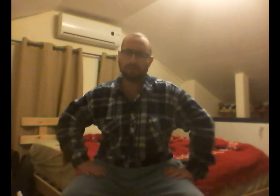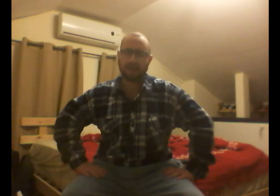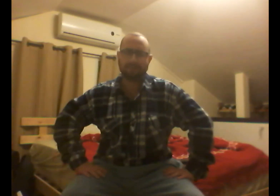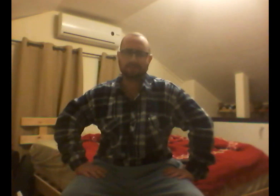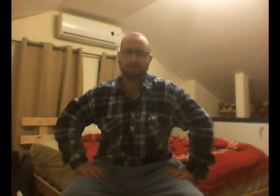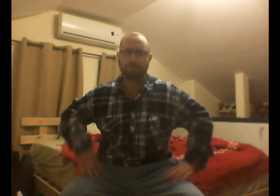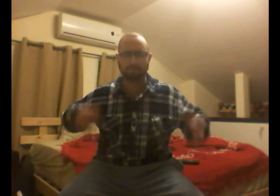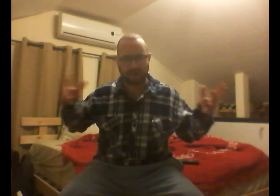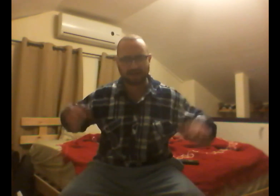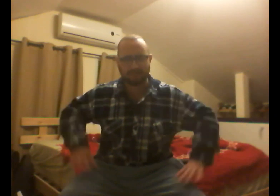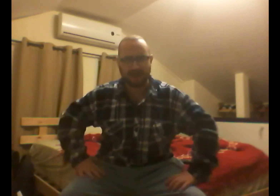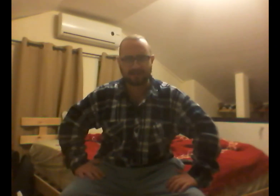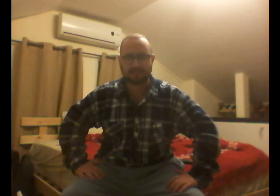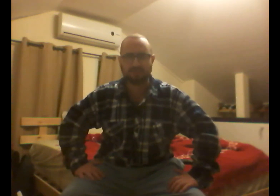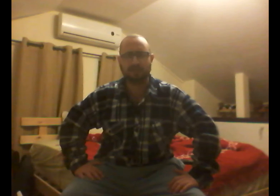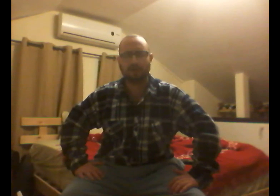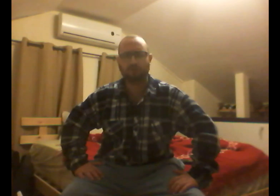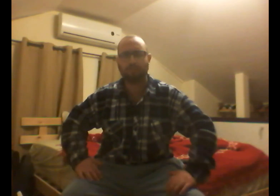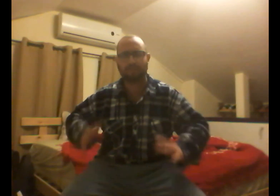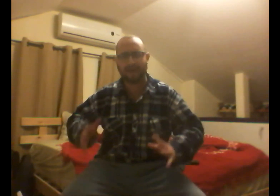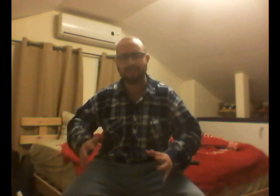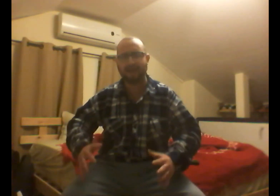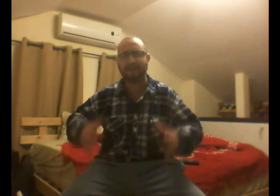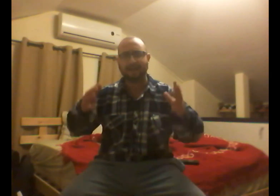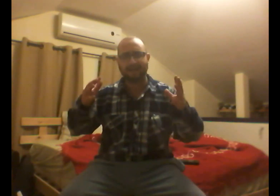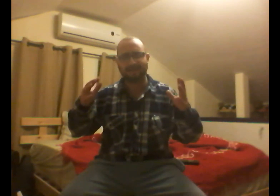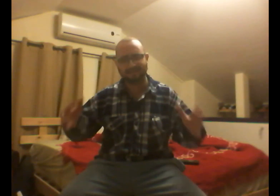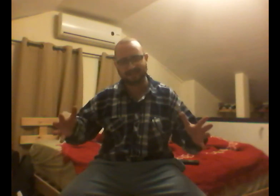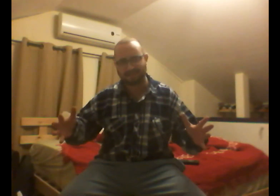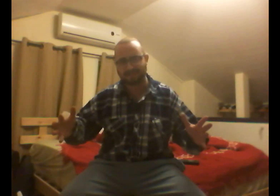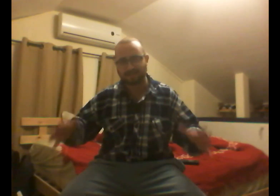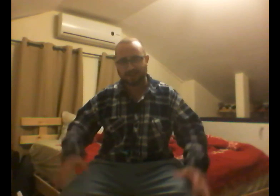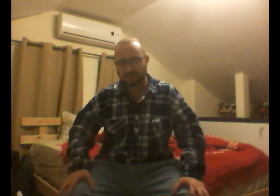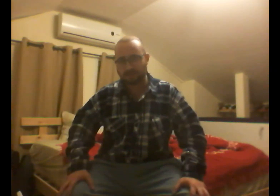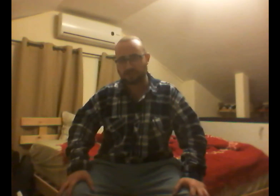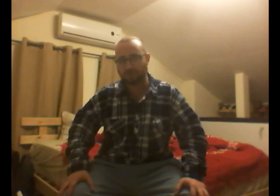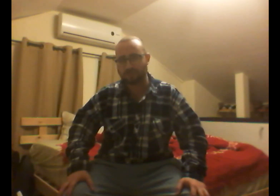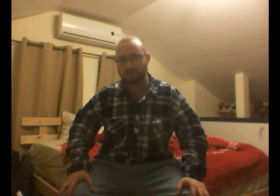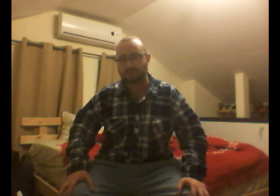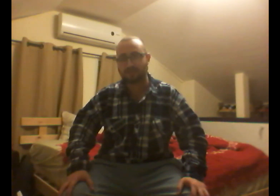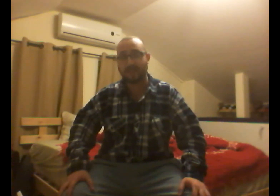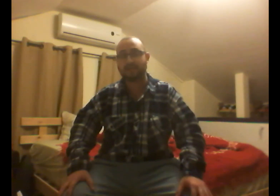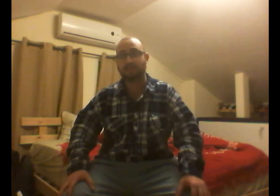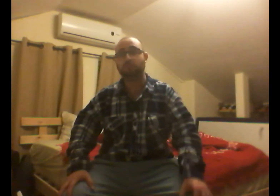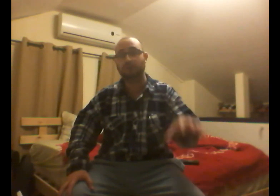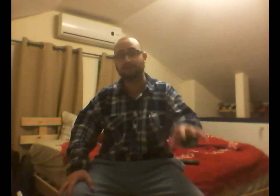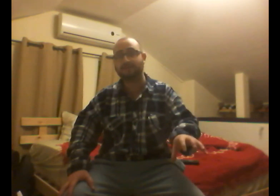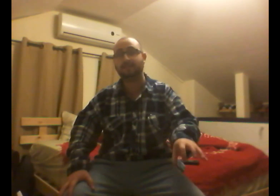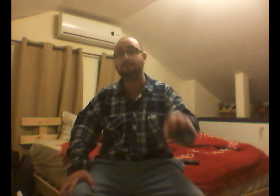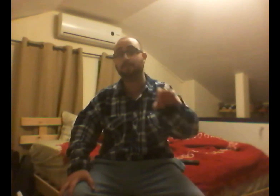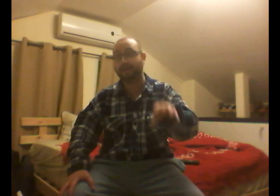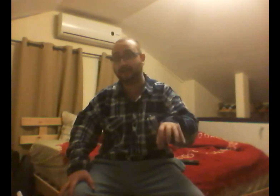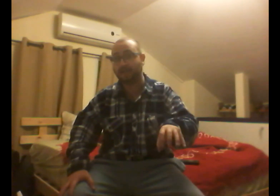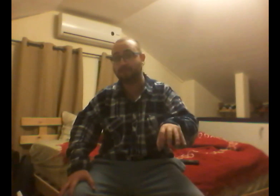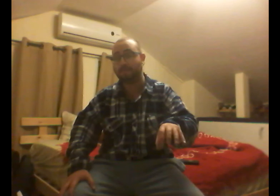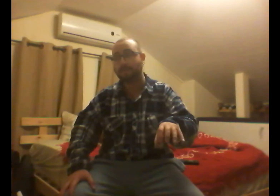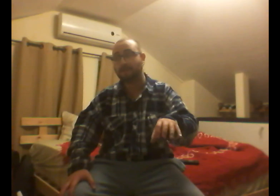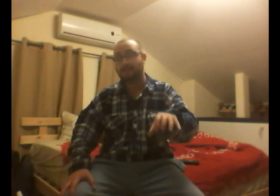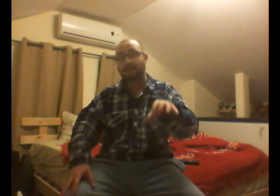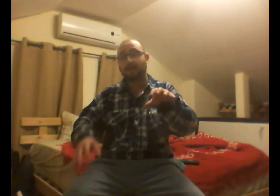perhaps maybe Batman, since we now know Batman exists in this universe, and they actually referenced him by name.